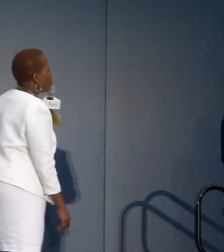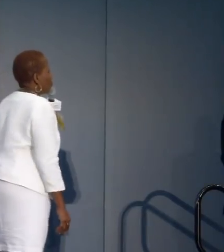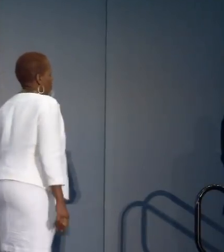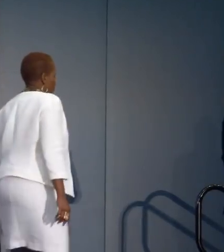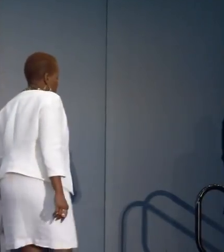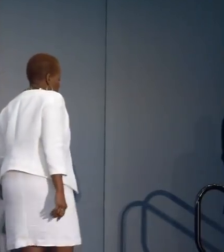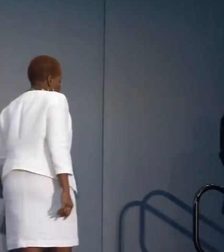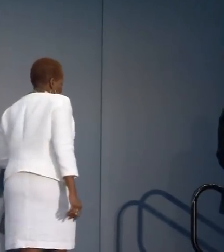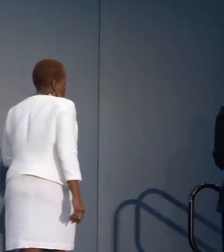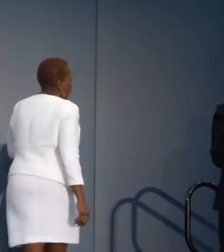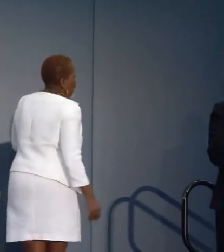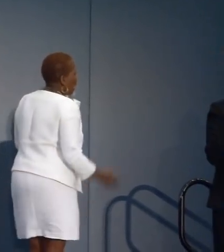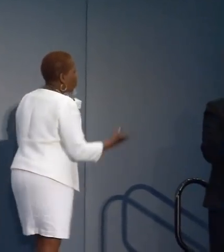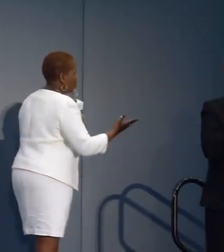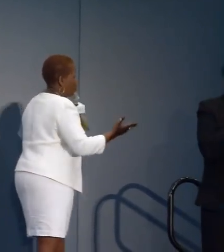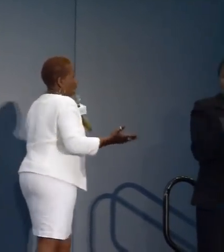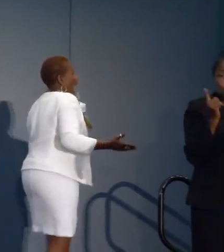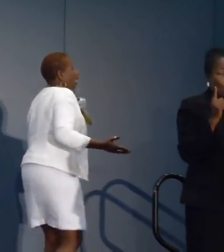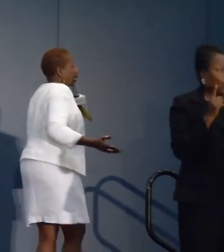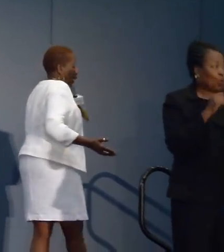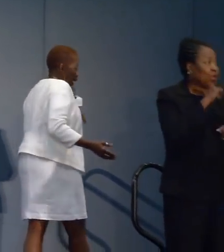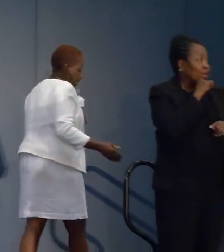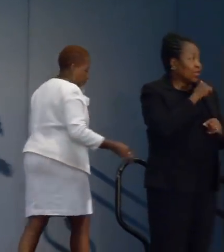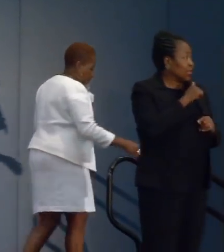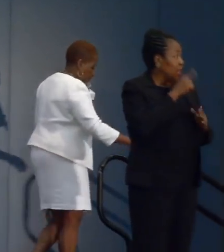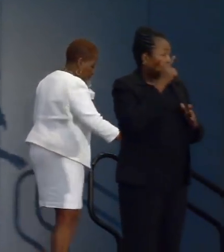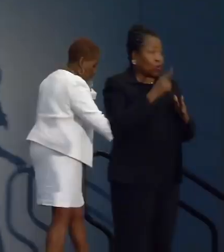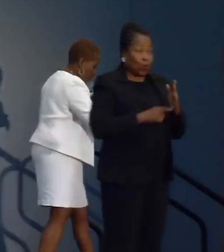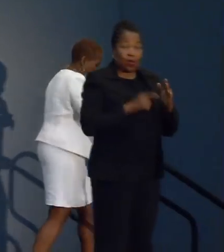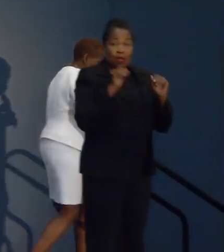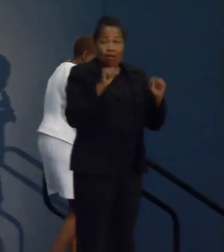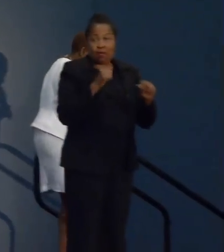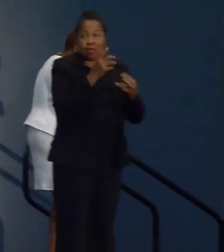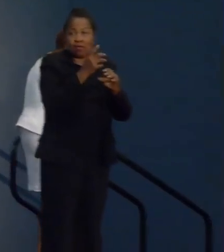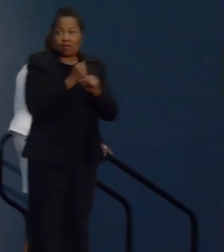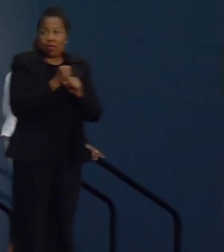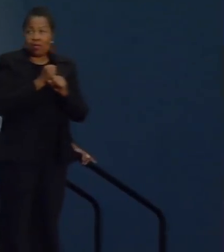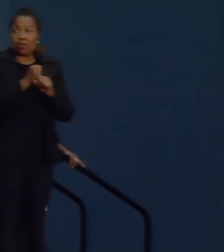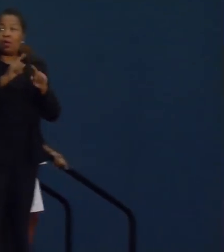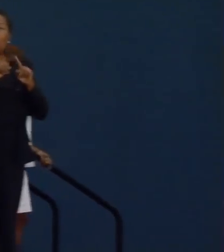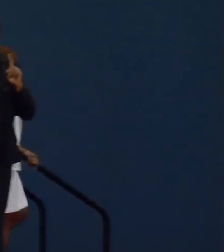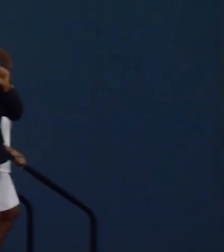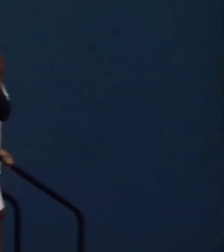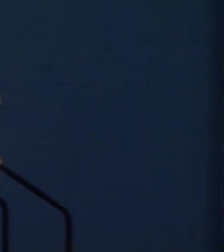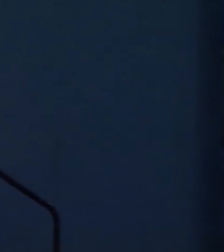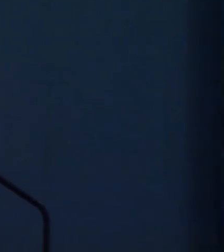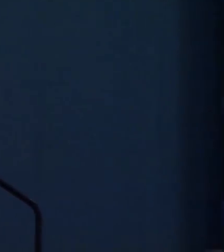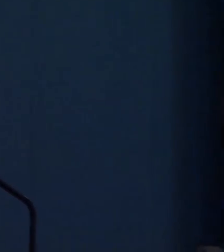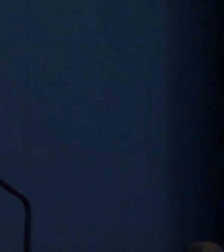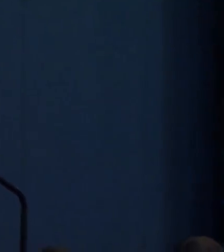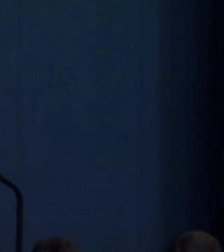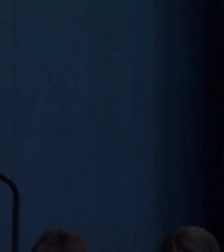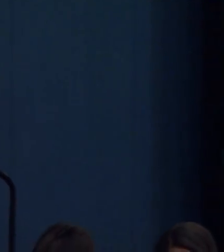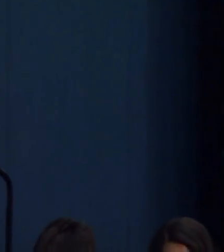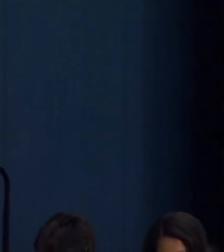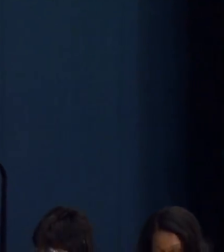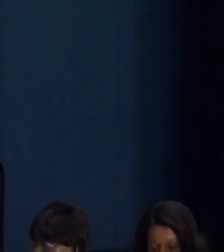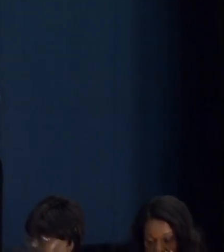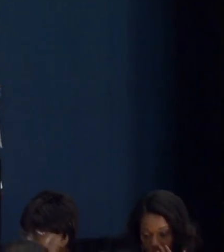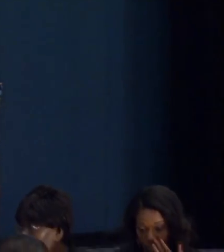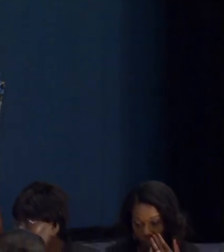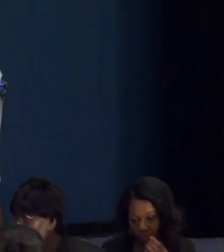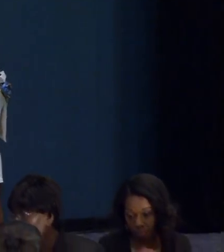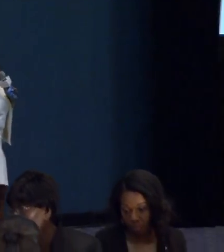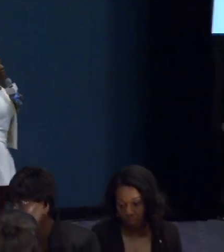whom? Not for what I can get, but for what I can give. So each day of